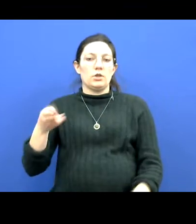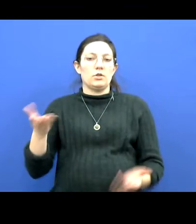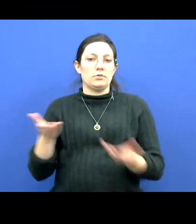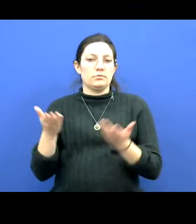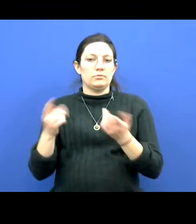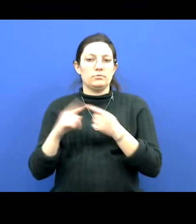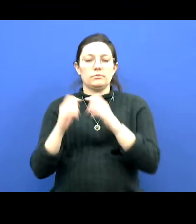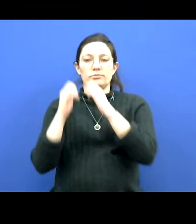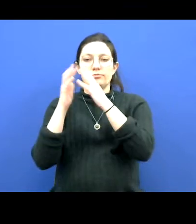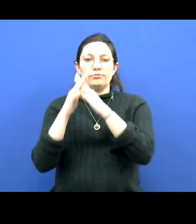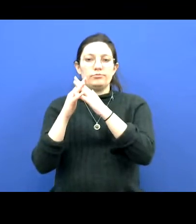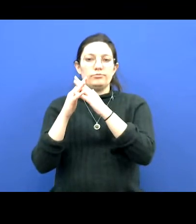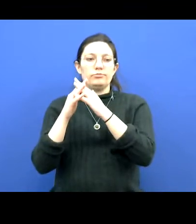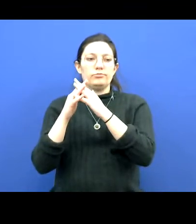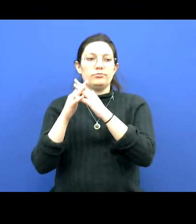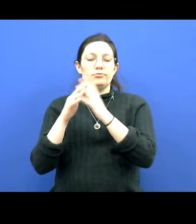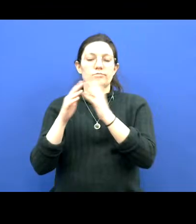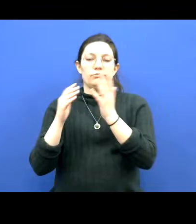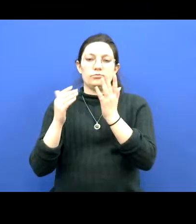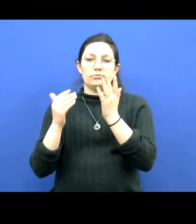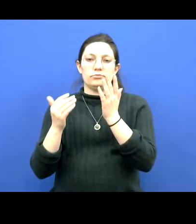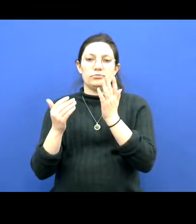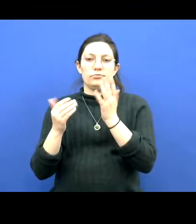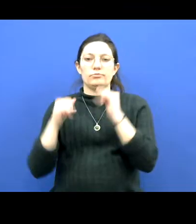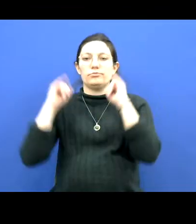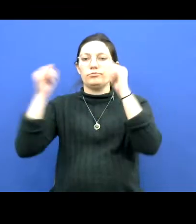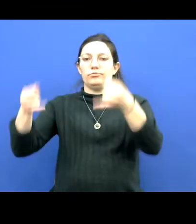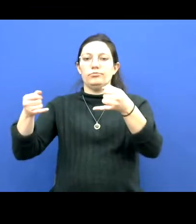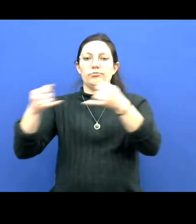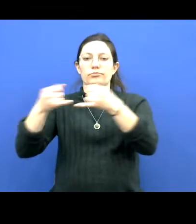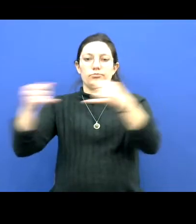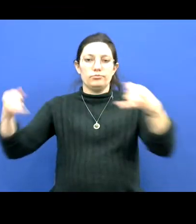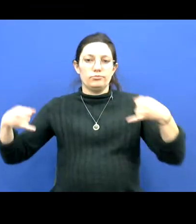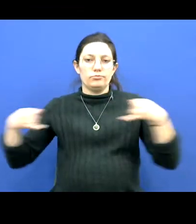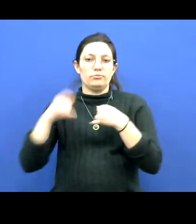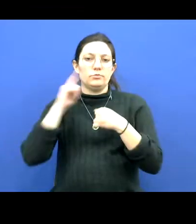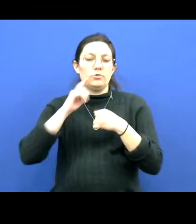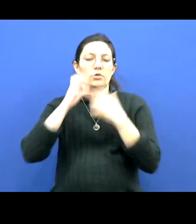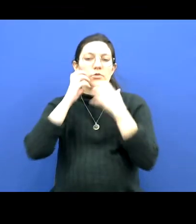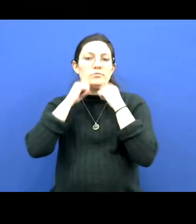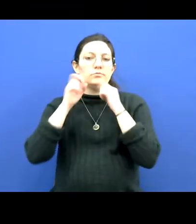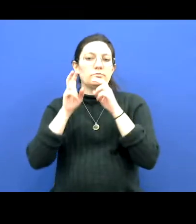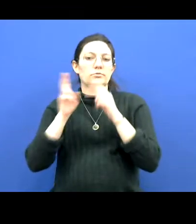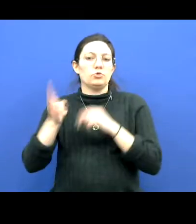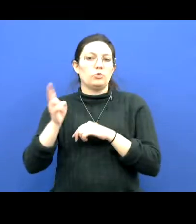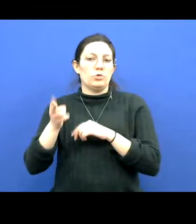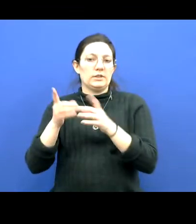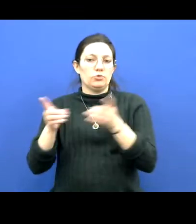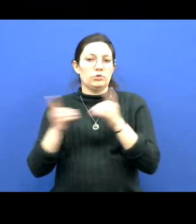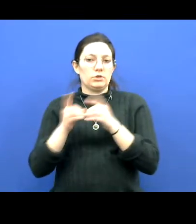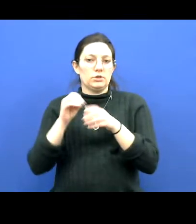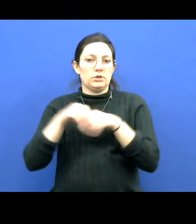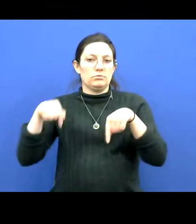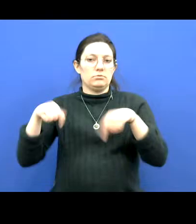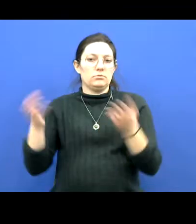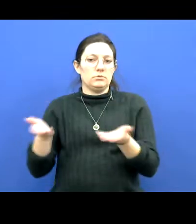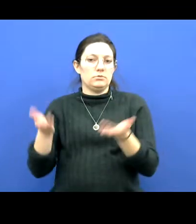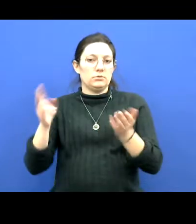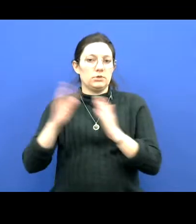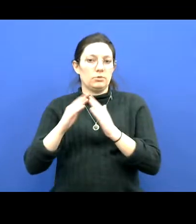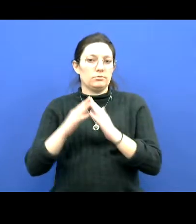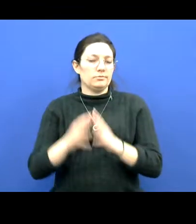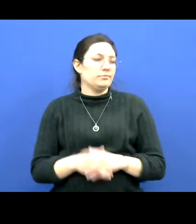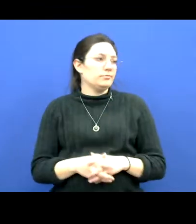the creation of and to promulgate regulations for historic districts within the town.